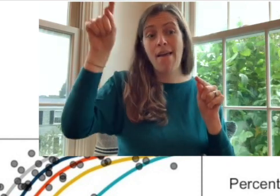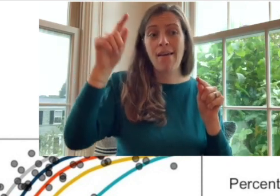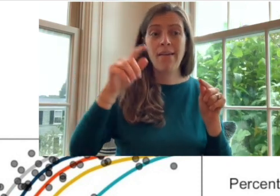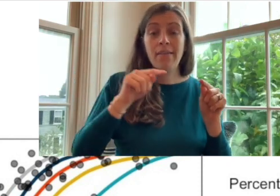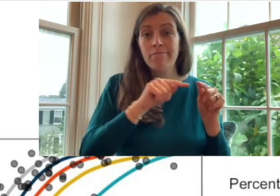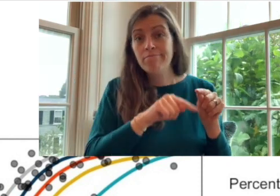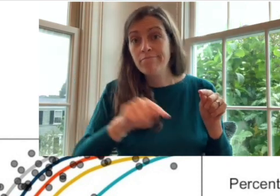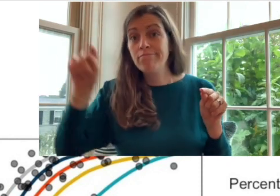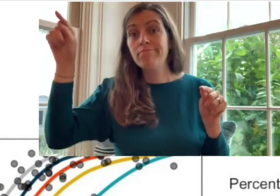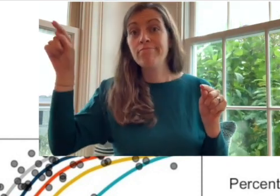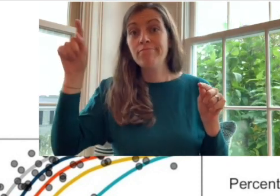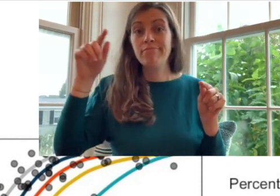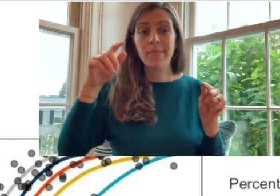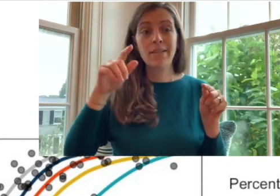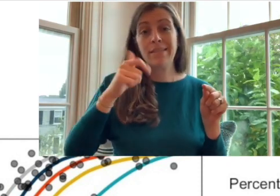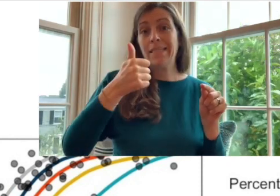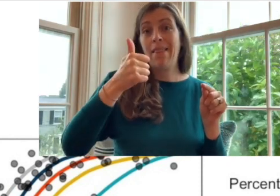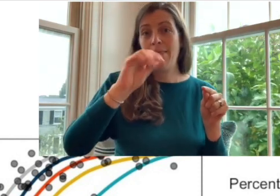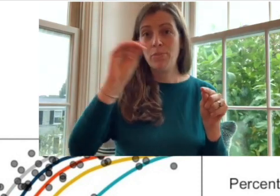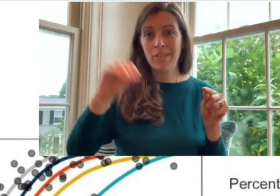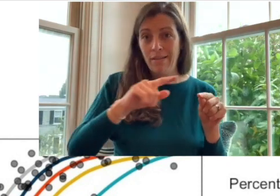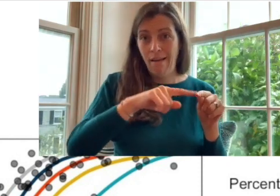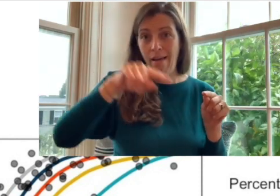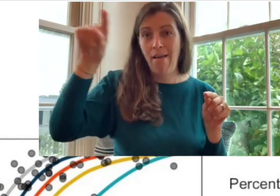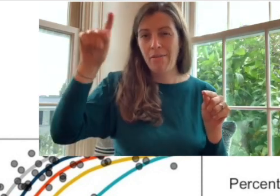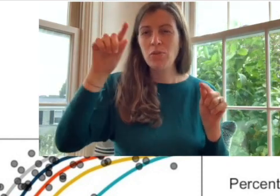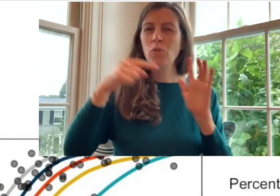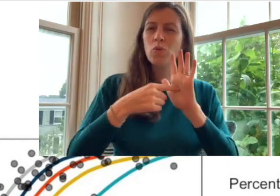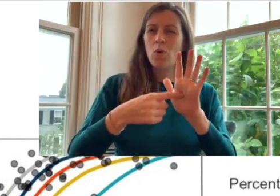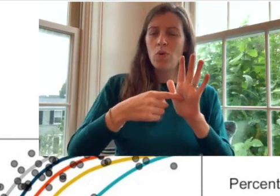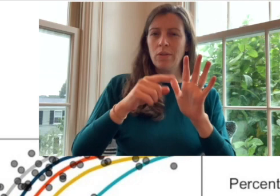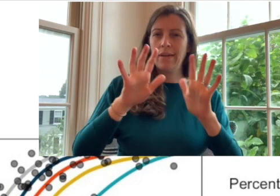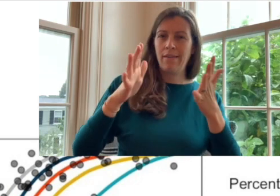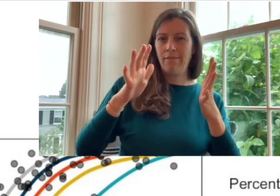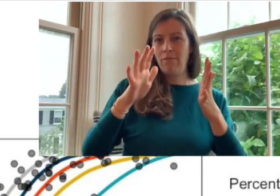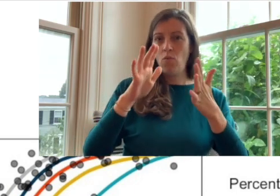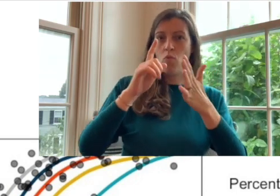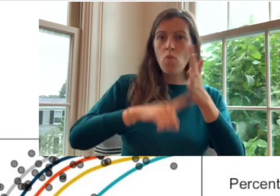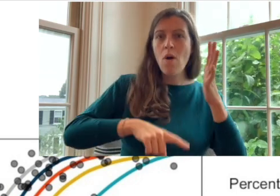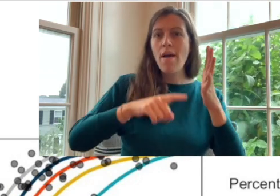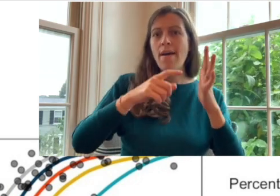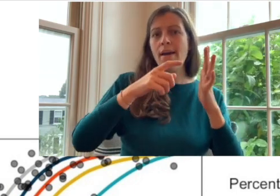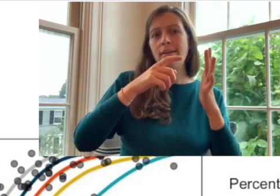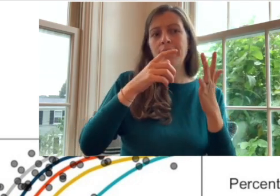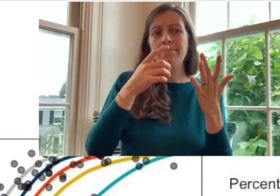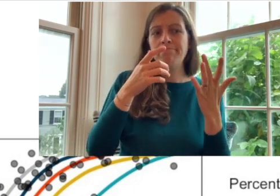the 10th percentile is in that teal color, and that shows you what the